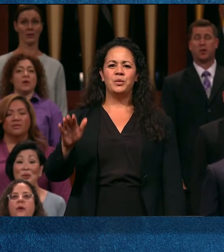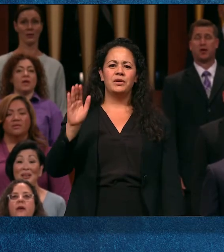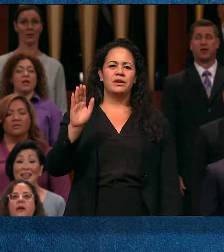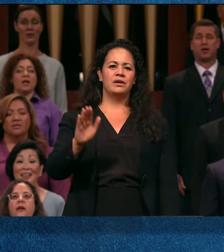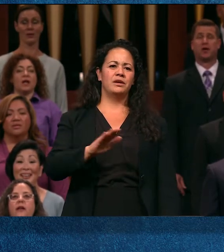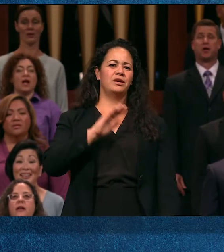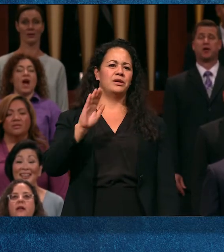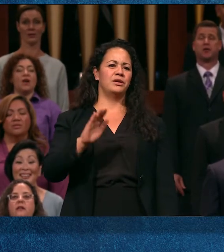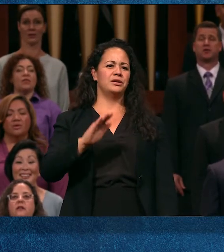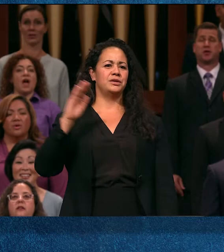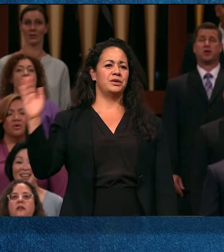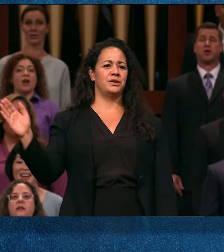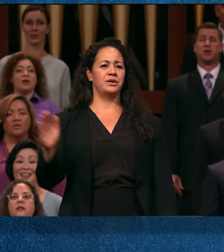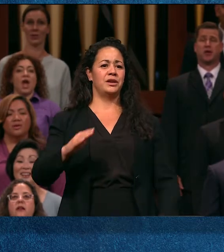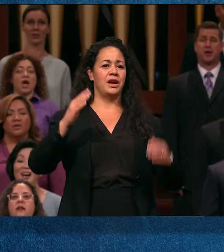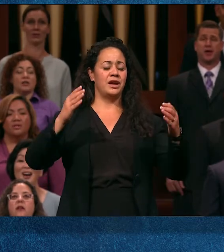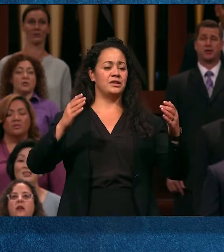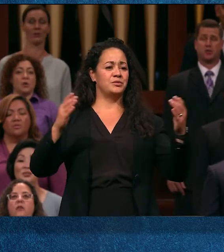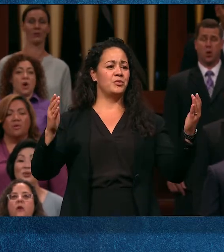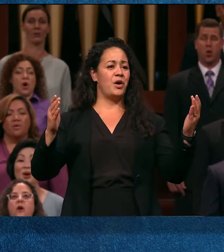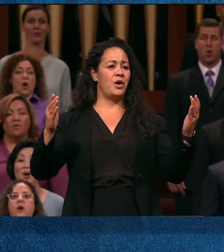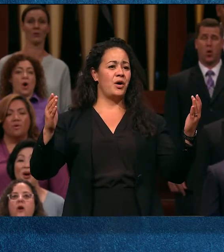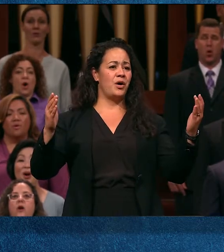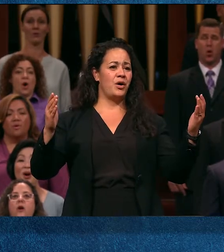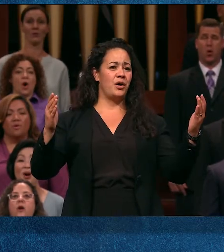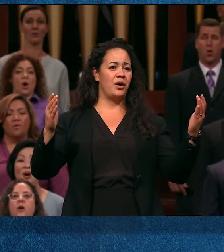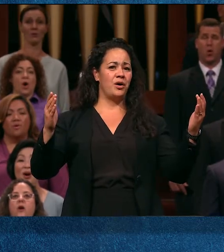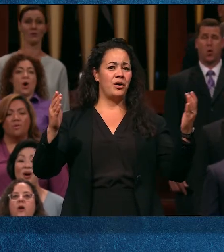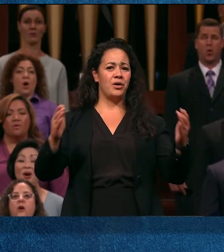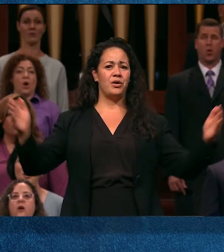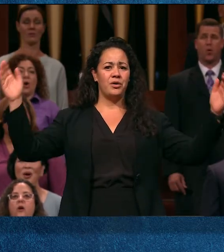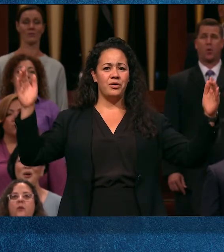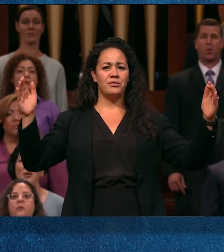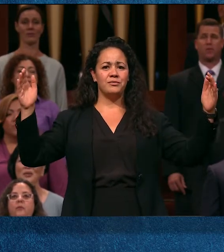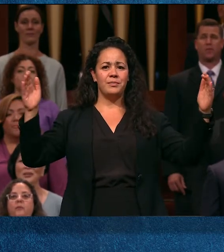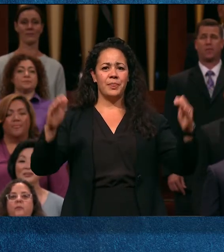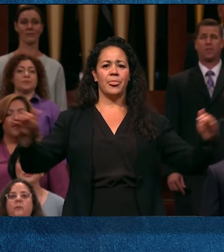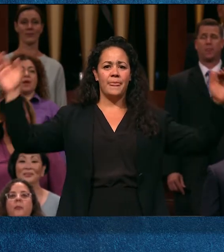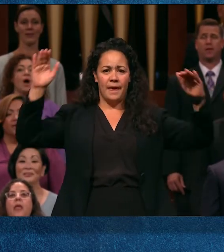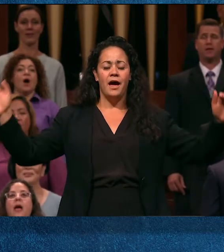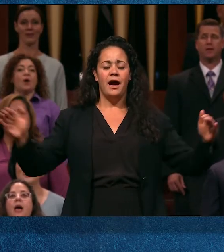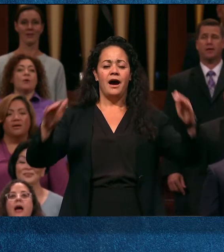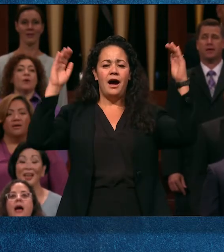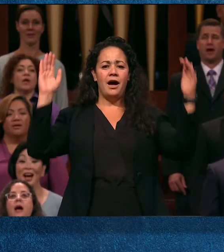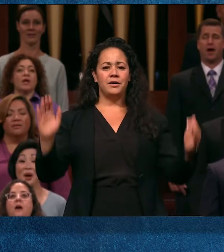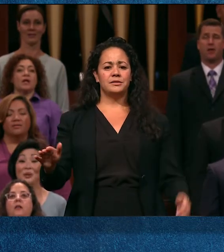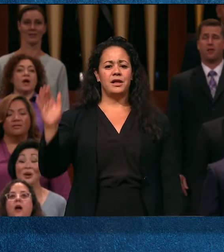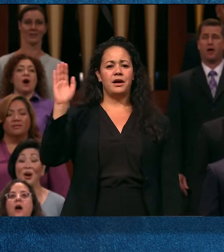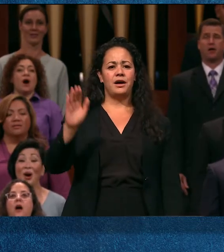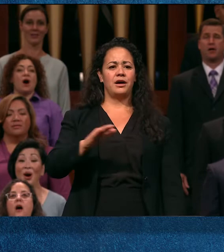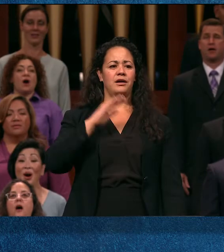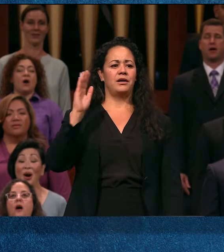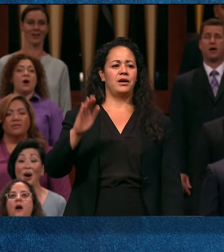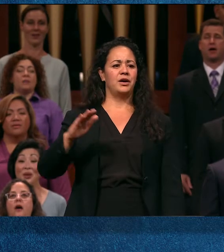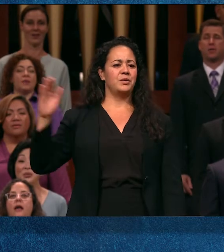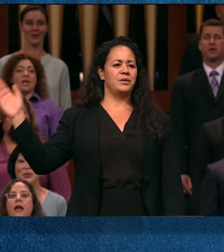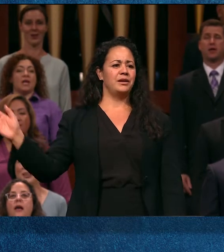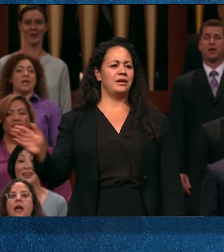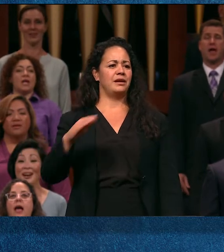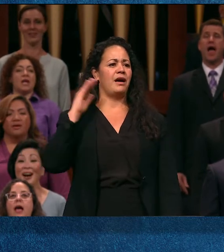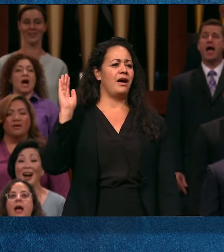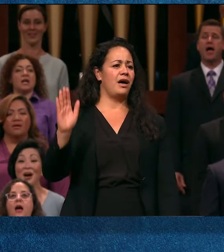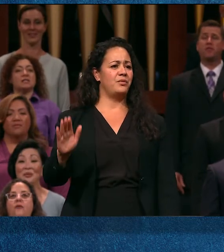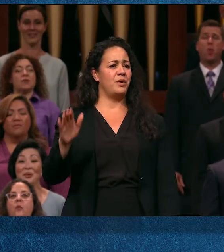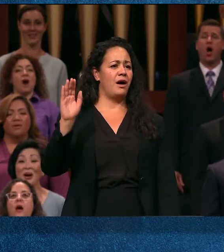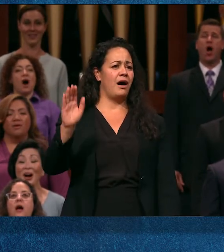wilderness is born? How long